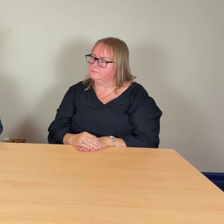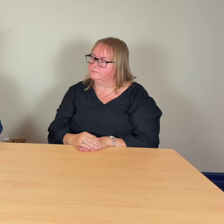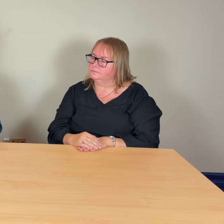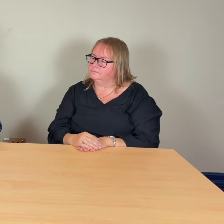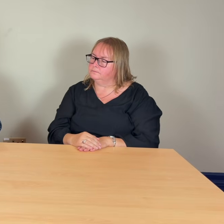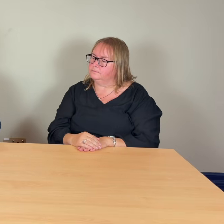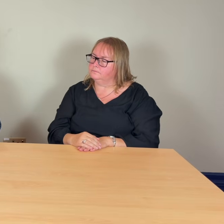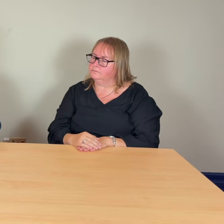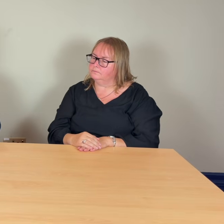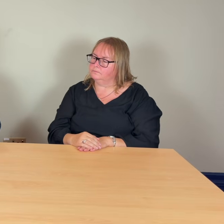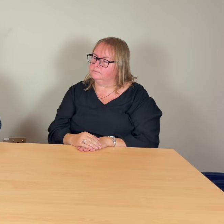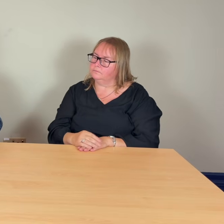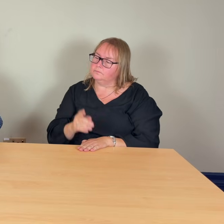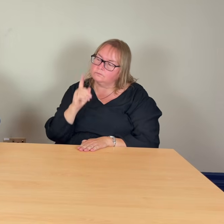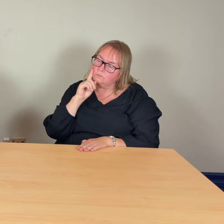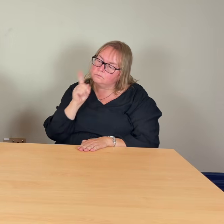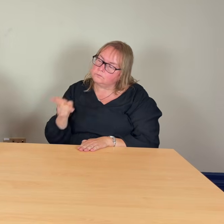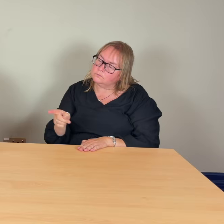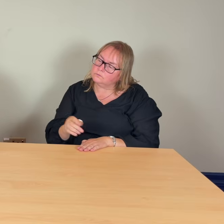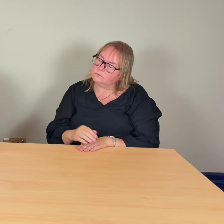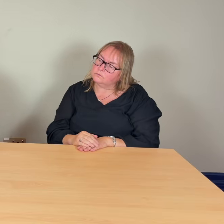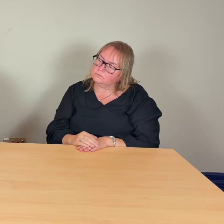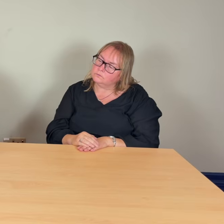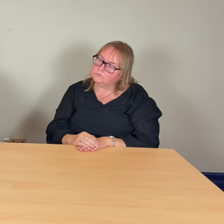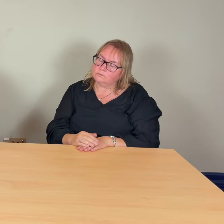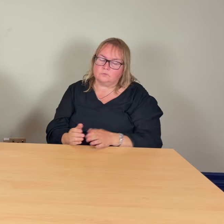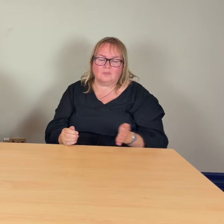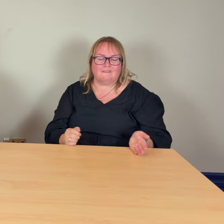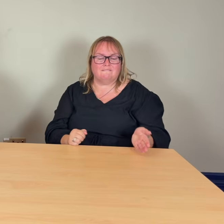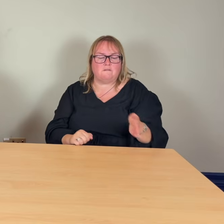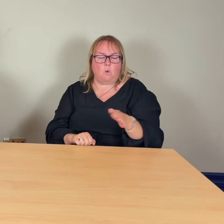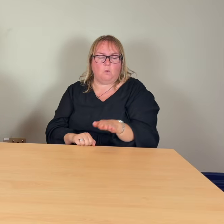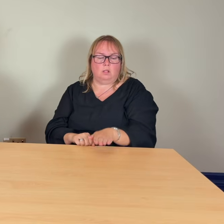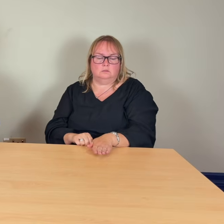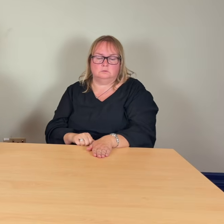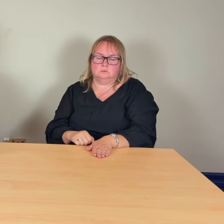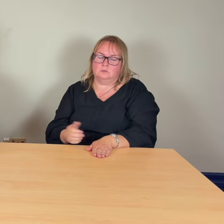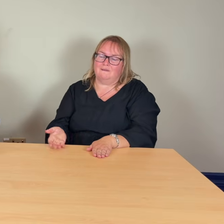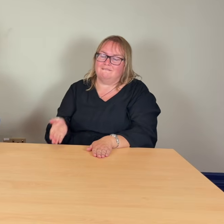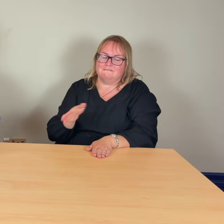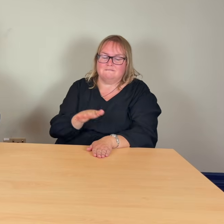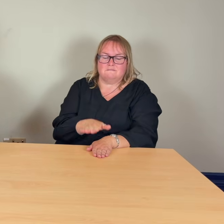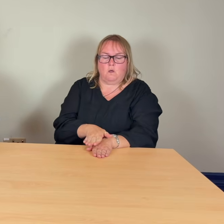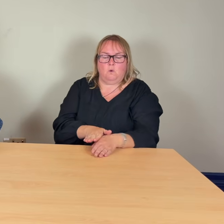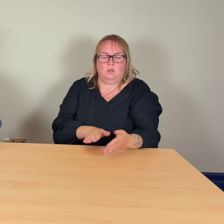Now I can take each of these 3 sides and I can fold it in.